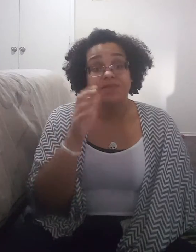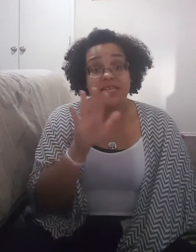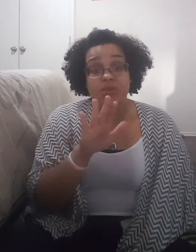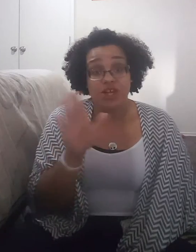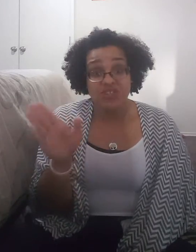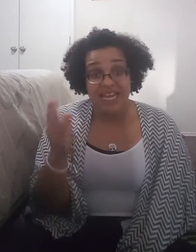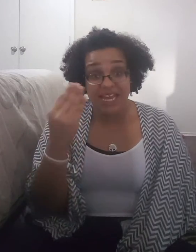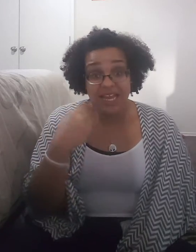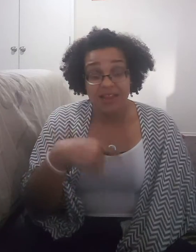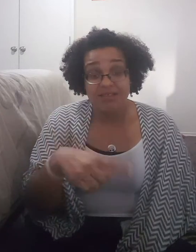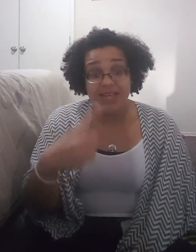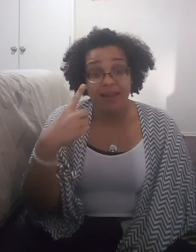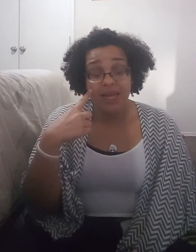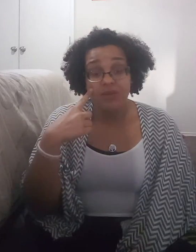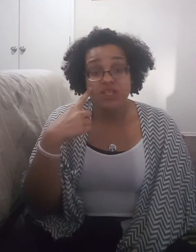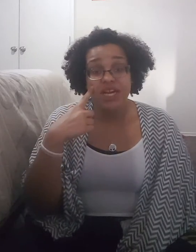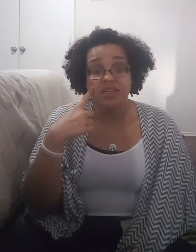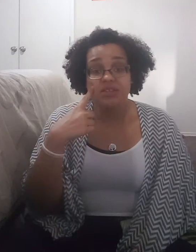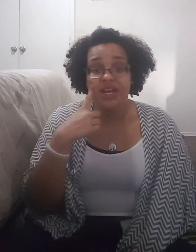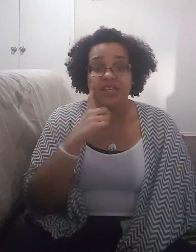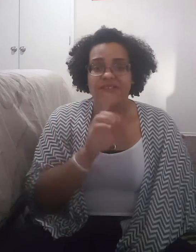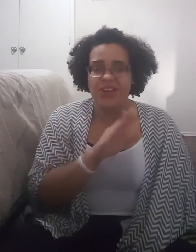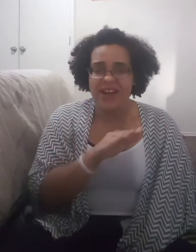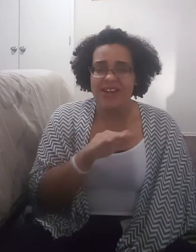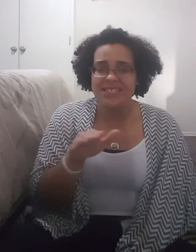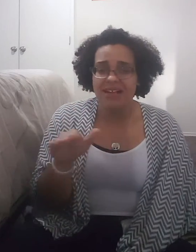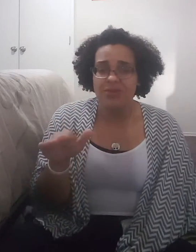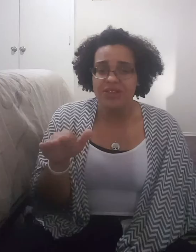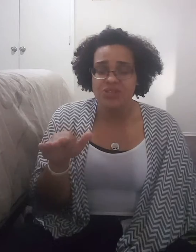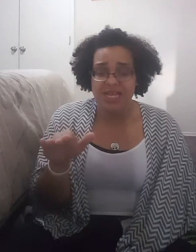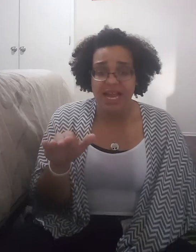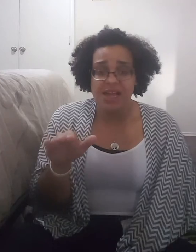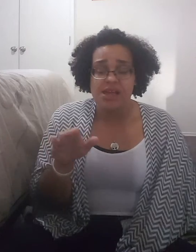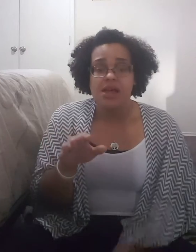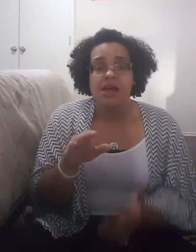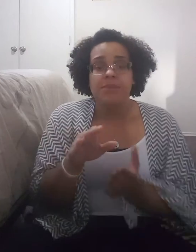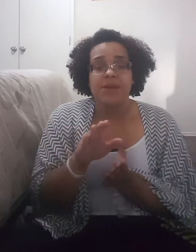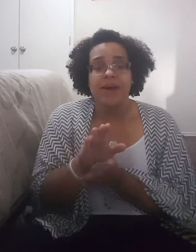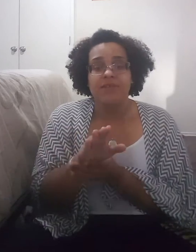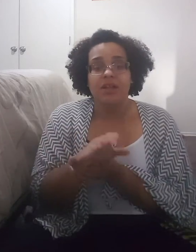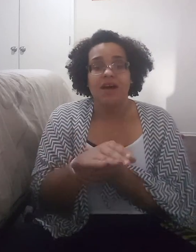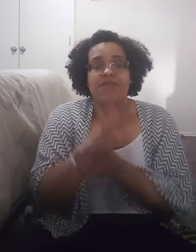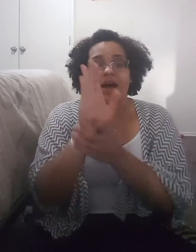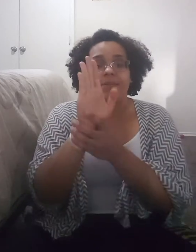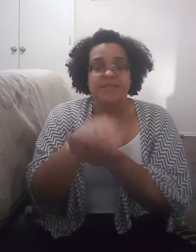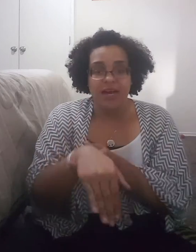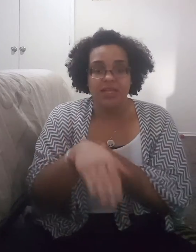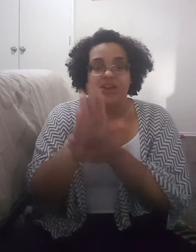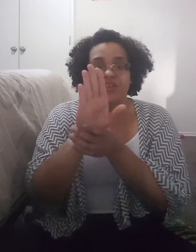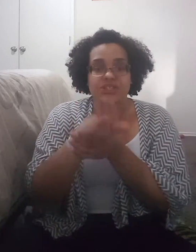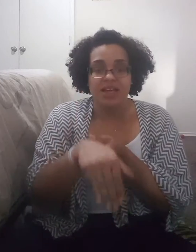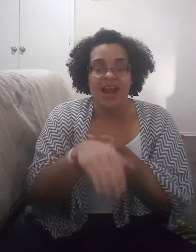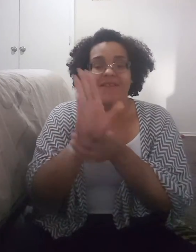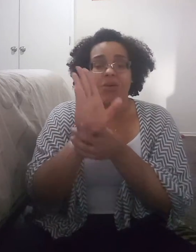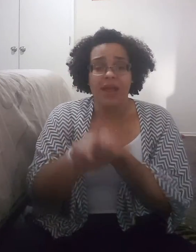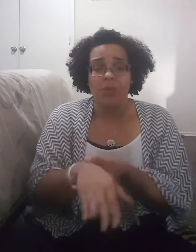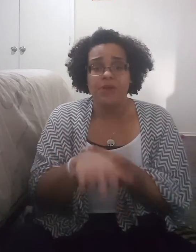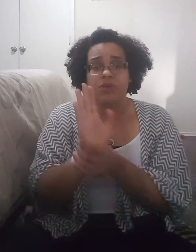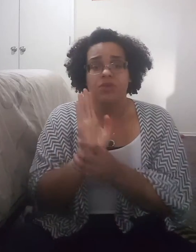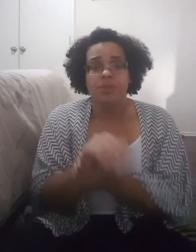receptively, when you're taking in the sign language and trying to figure out exactly what they're saying, be mindful of the up down letters, and that will help you